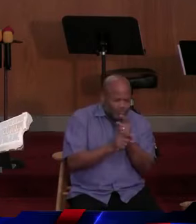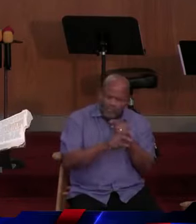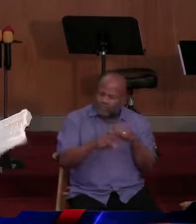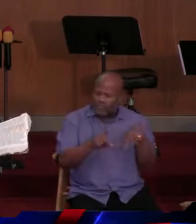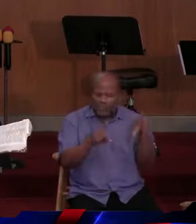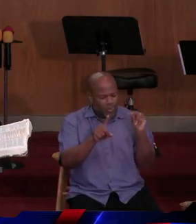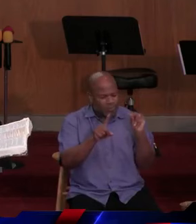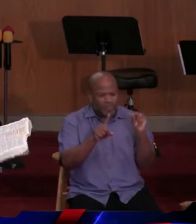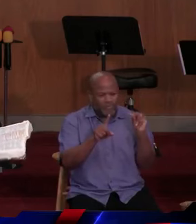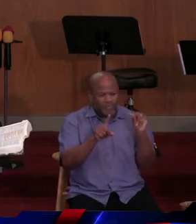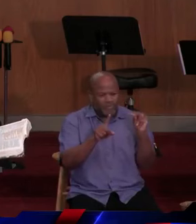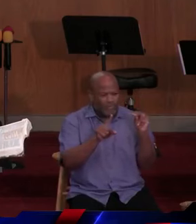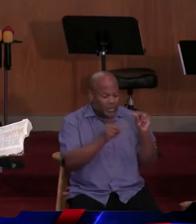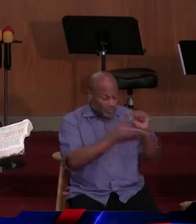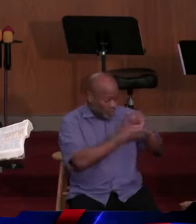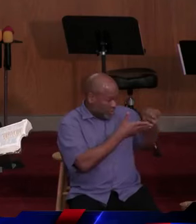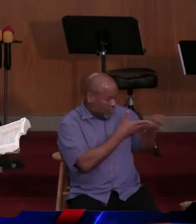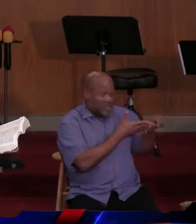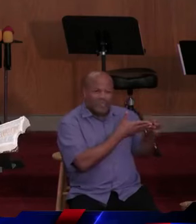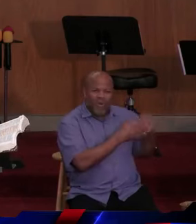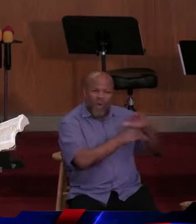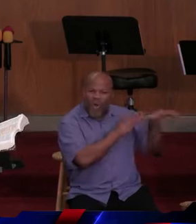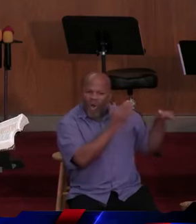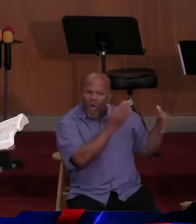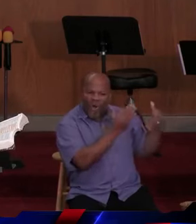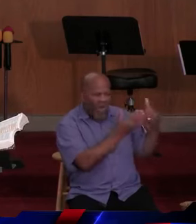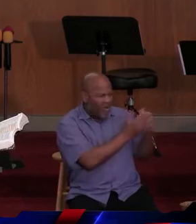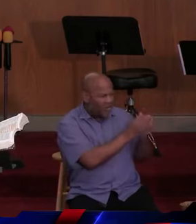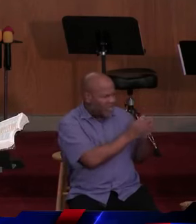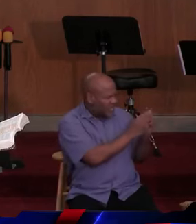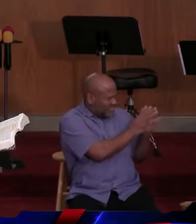says, all the scriptures he expounded,